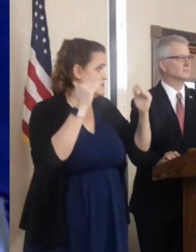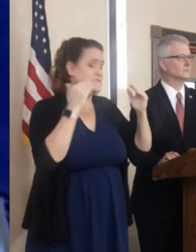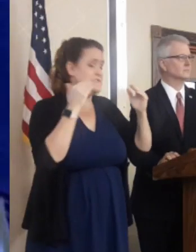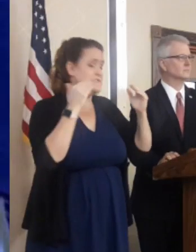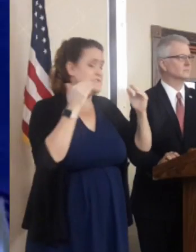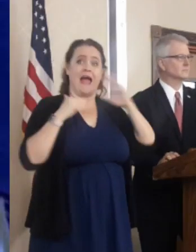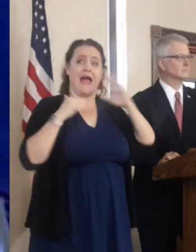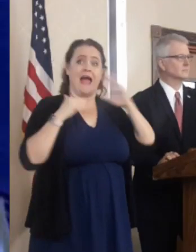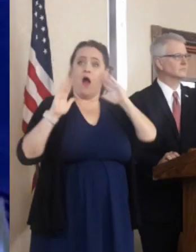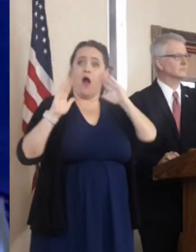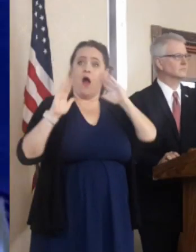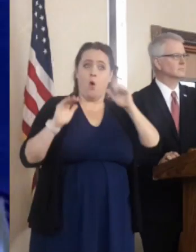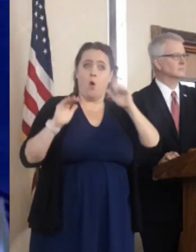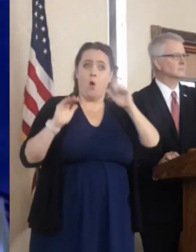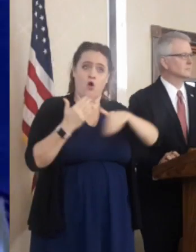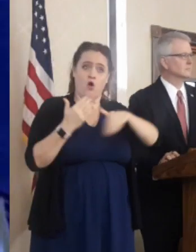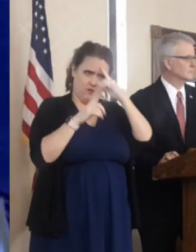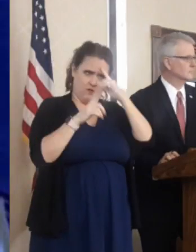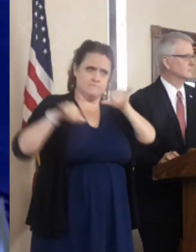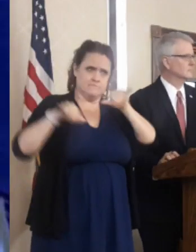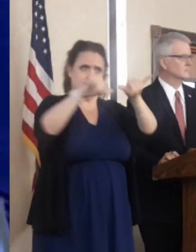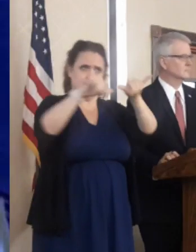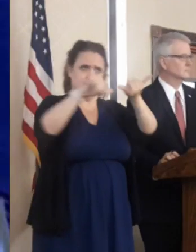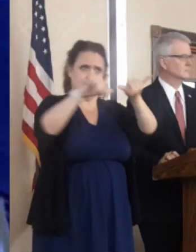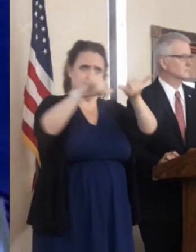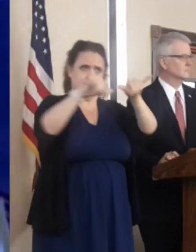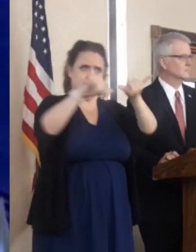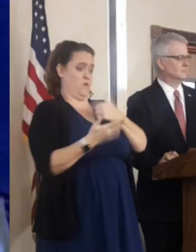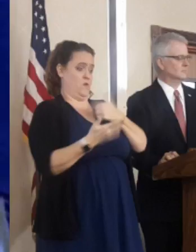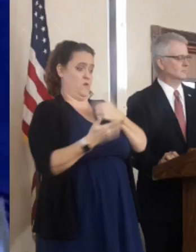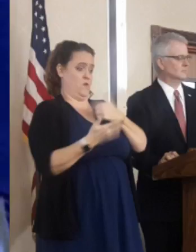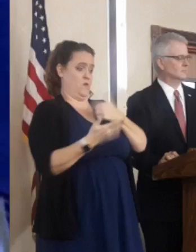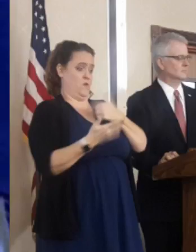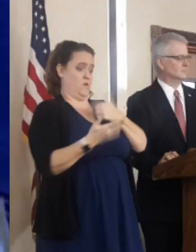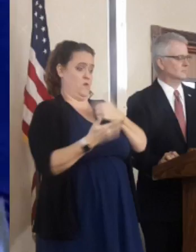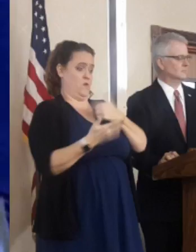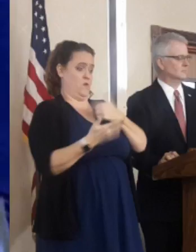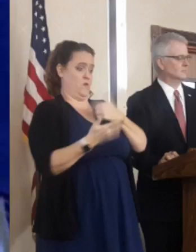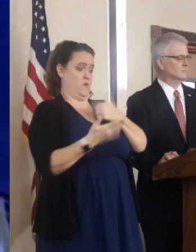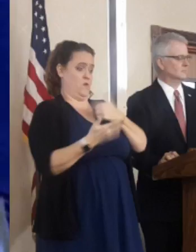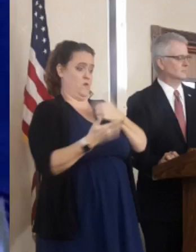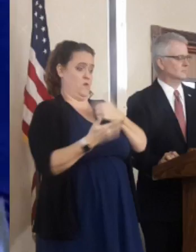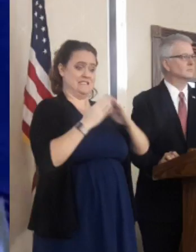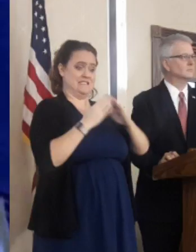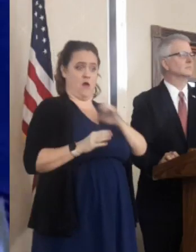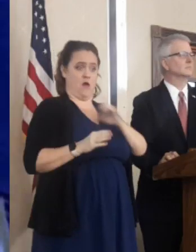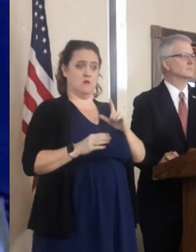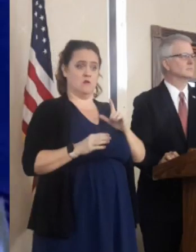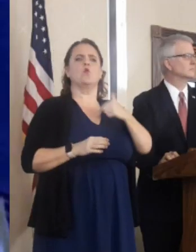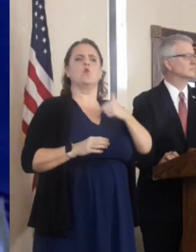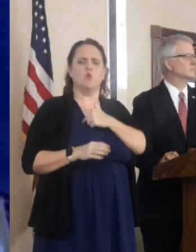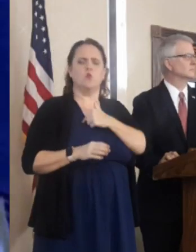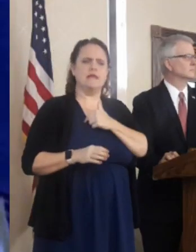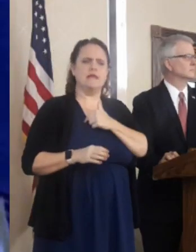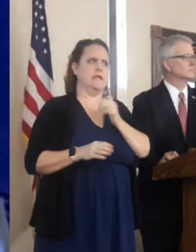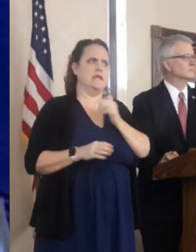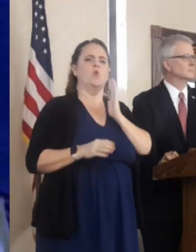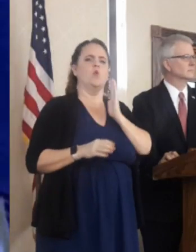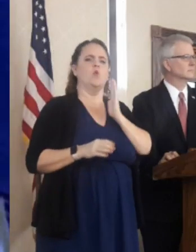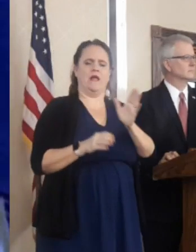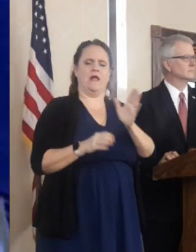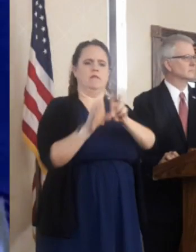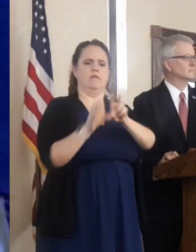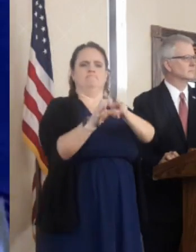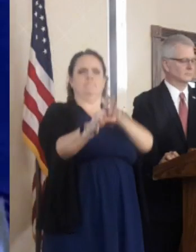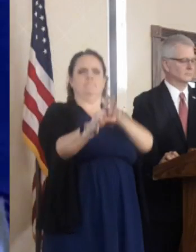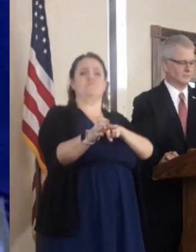the mind, like those of us who served on city councils, where we recuse ourselves when there are issues that